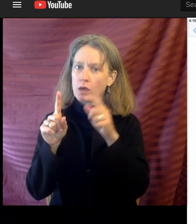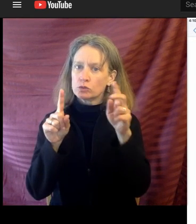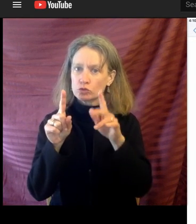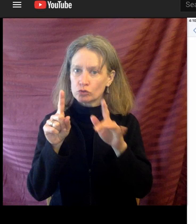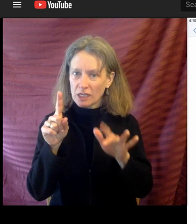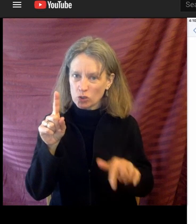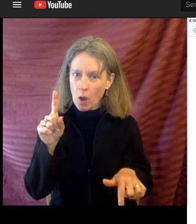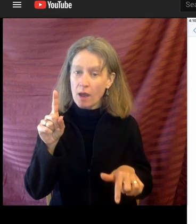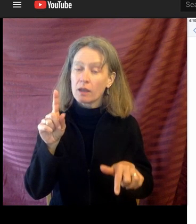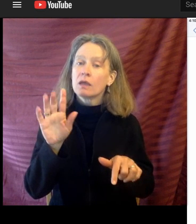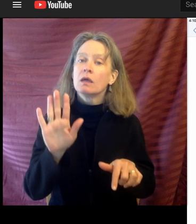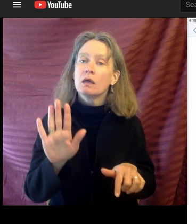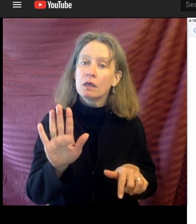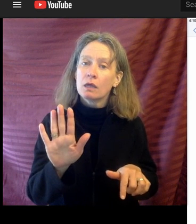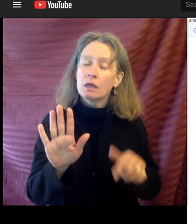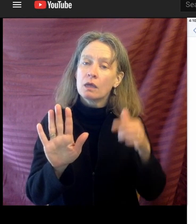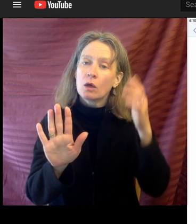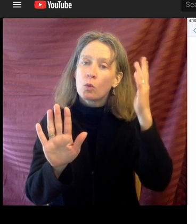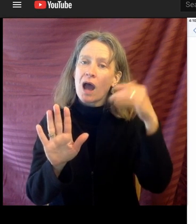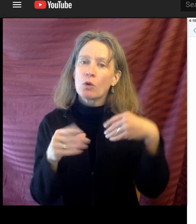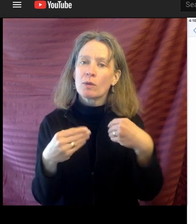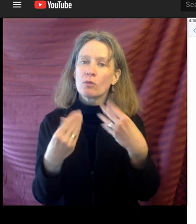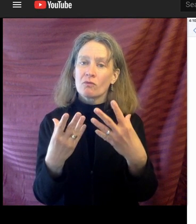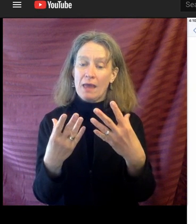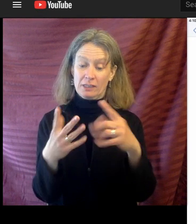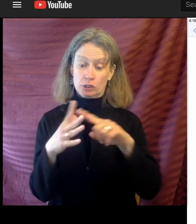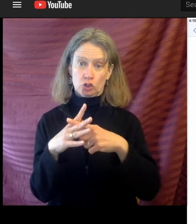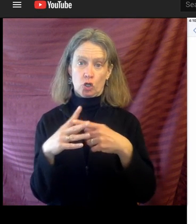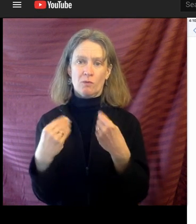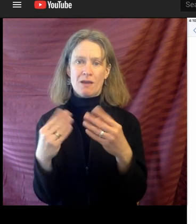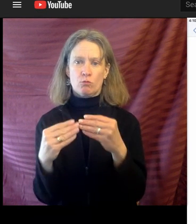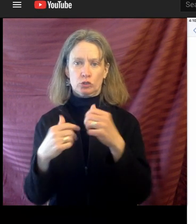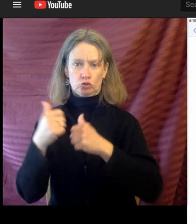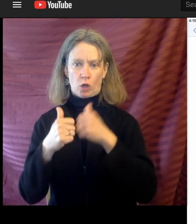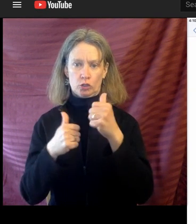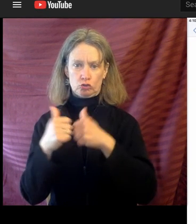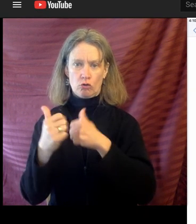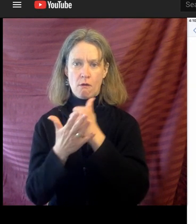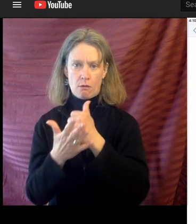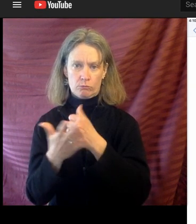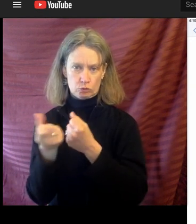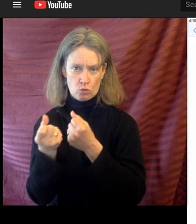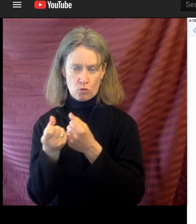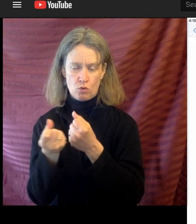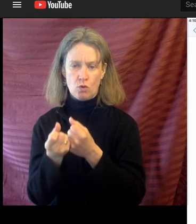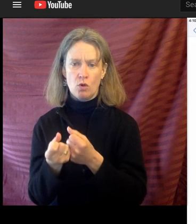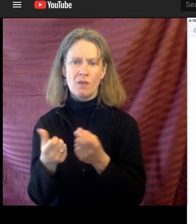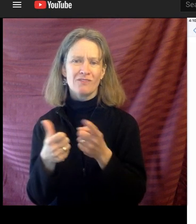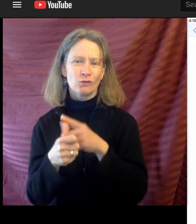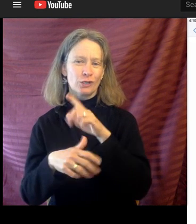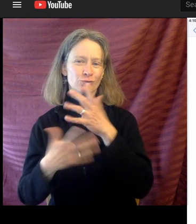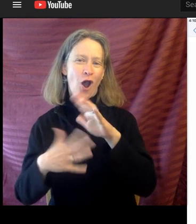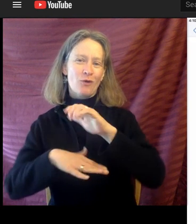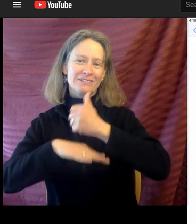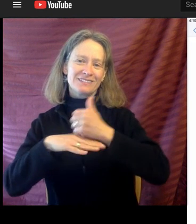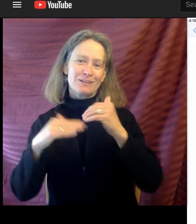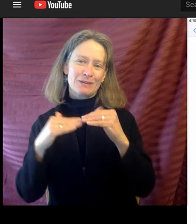Only in that we give you a little more structure in the beginning. So in the first one, we already set it equal to